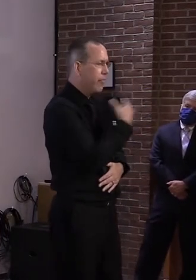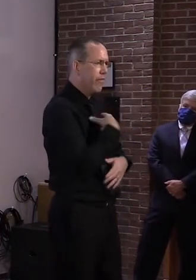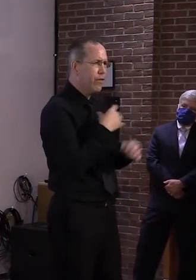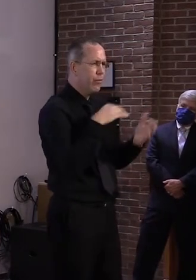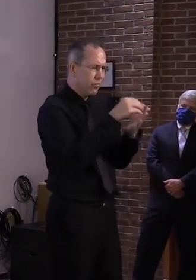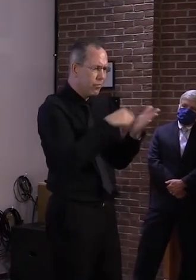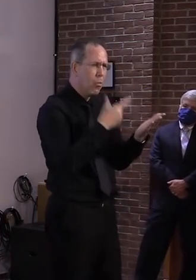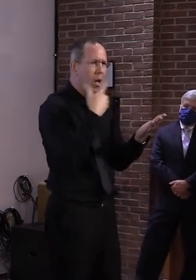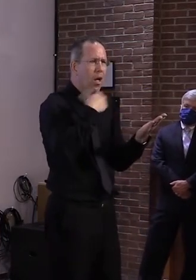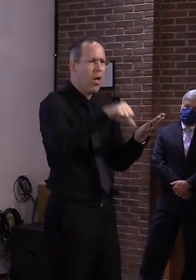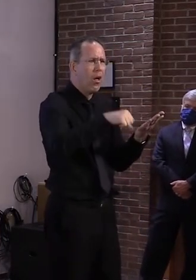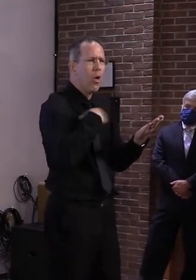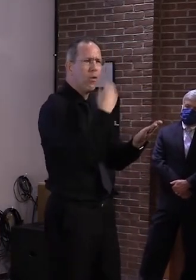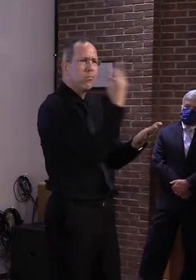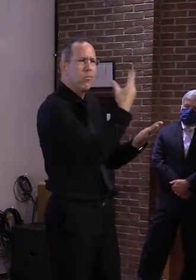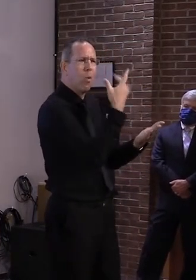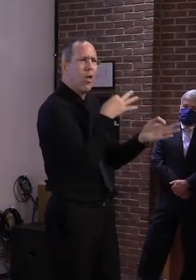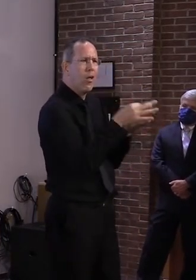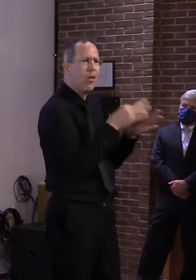accept reality at the same time.